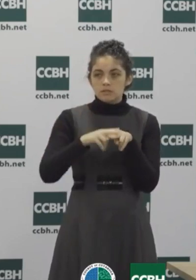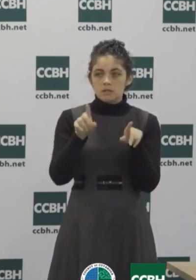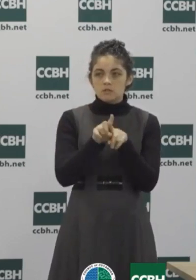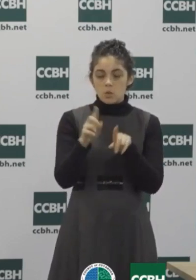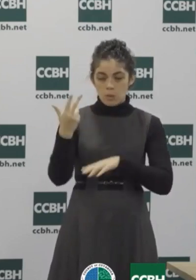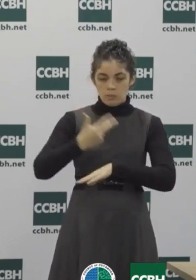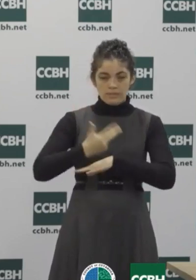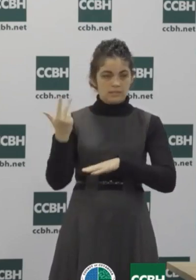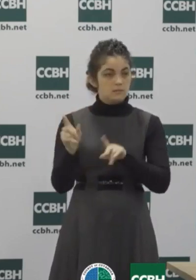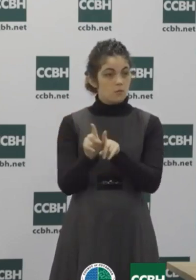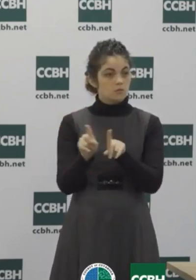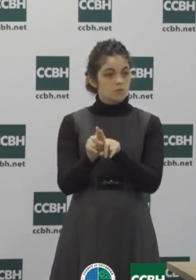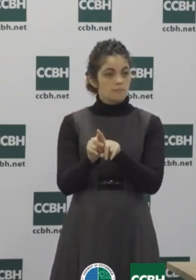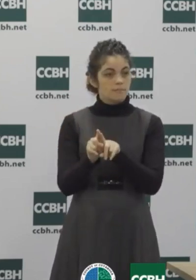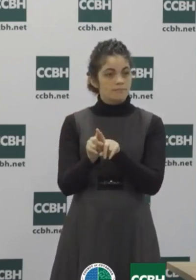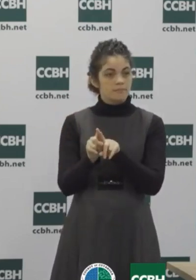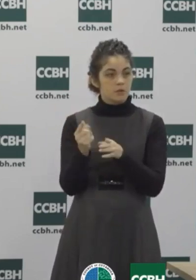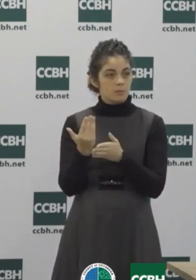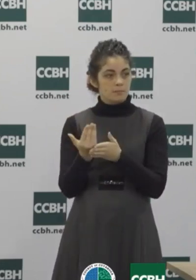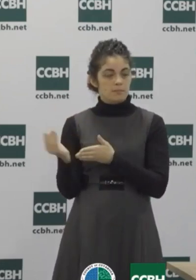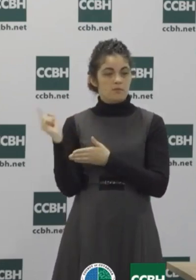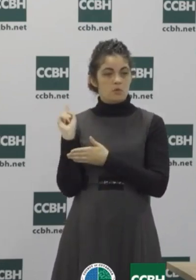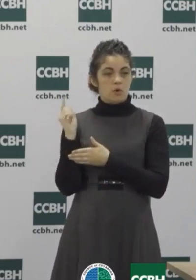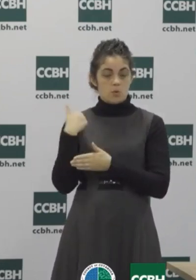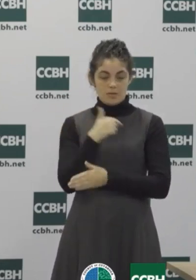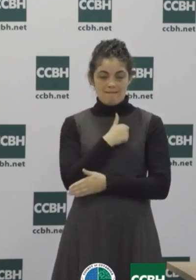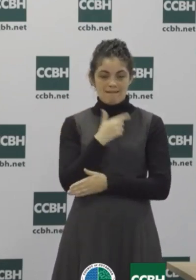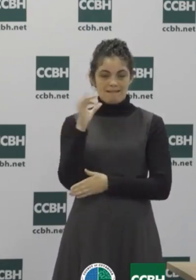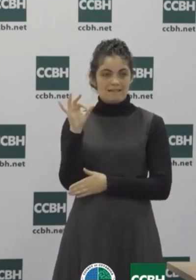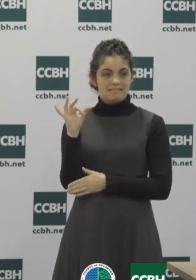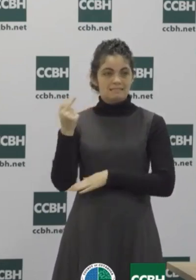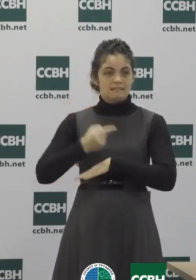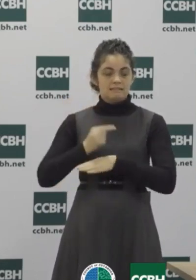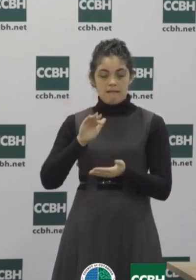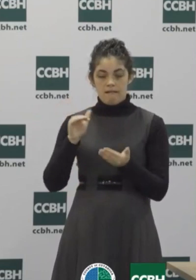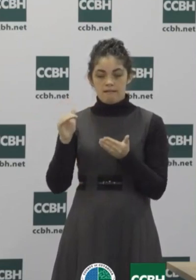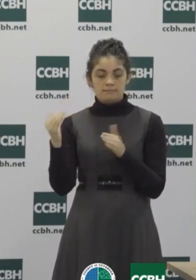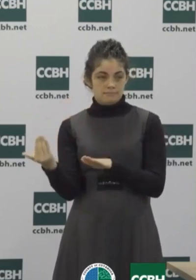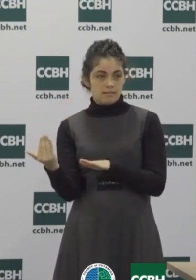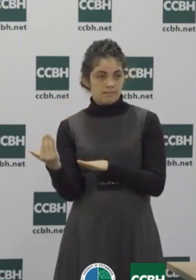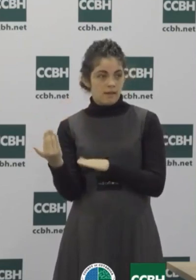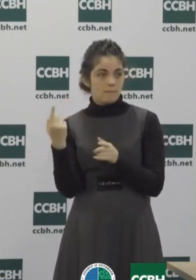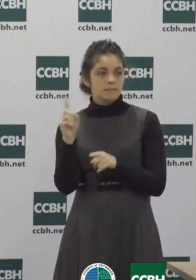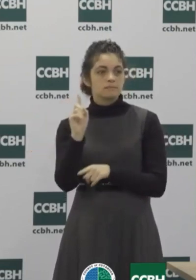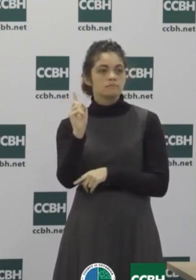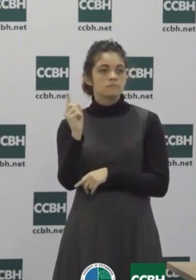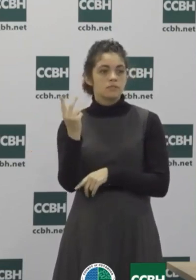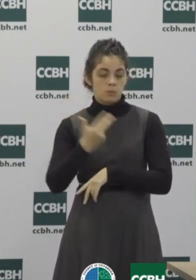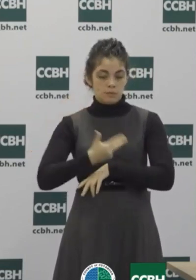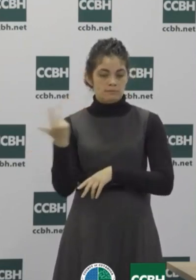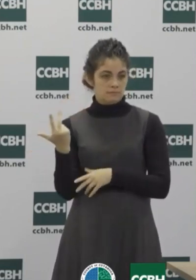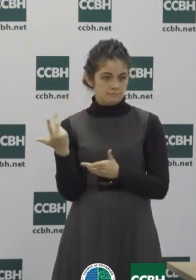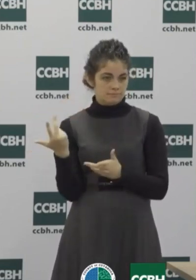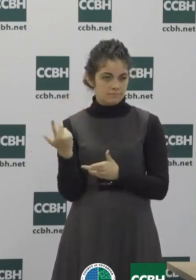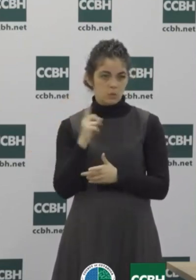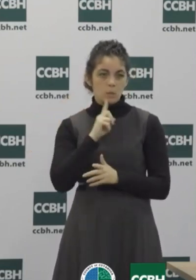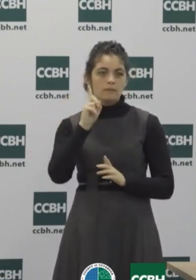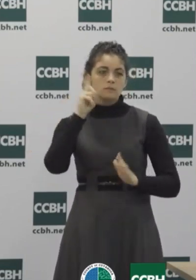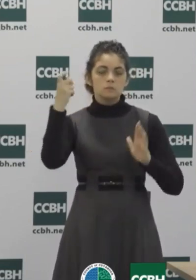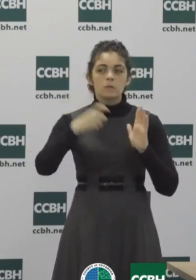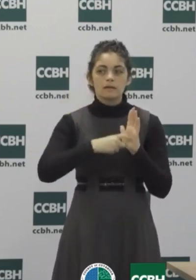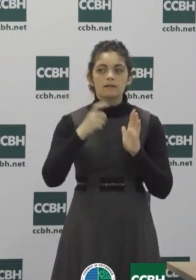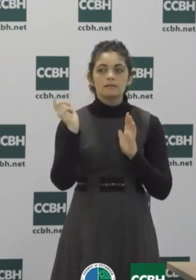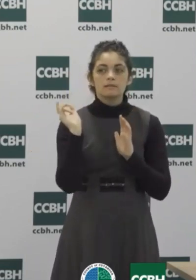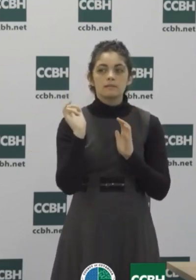3 days the week prior where we had 19 deaths in 3 days. So, I think it's important to